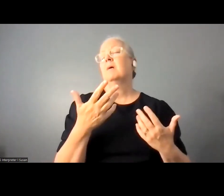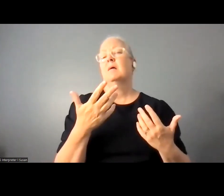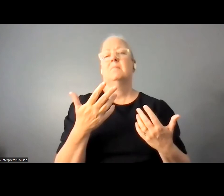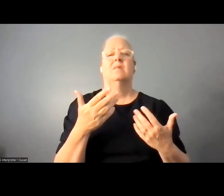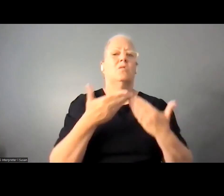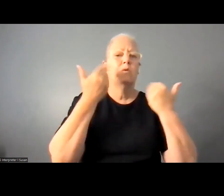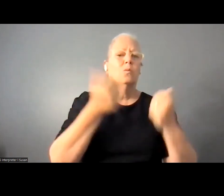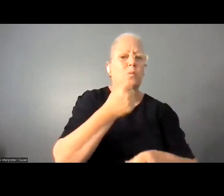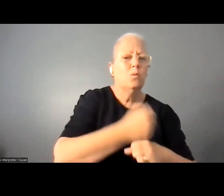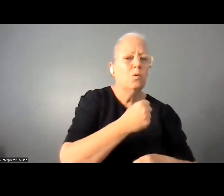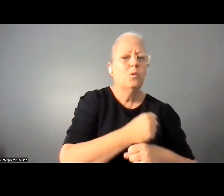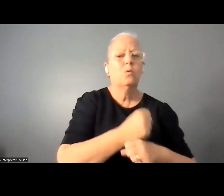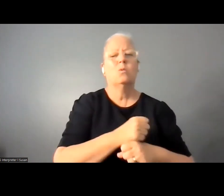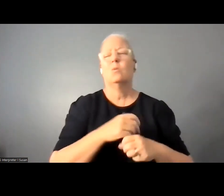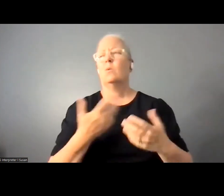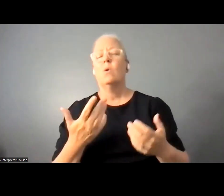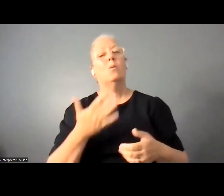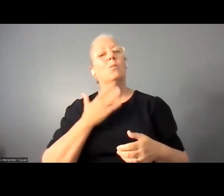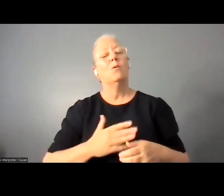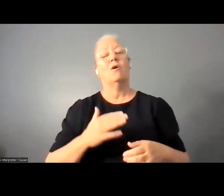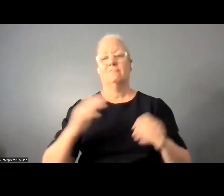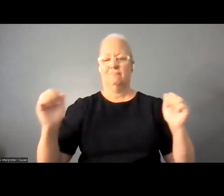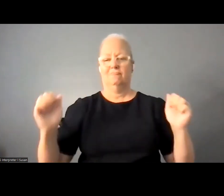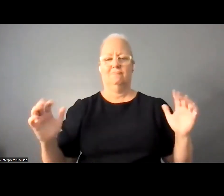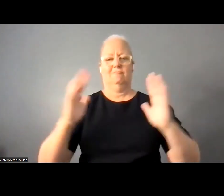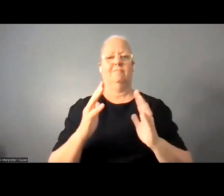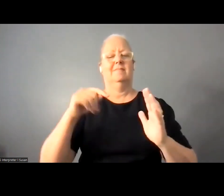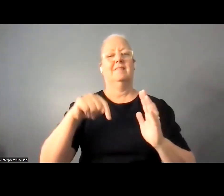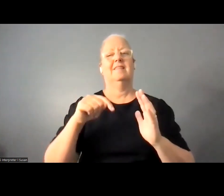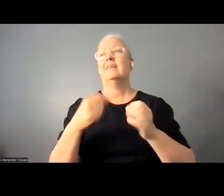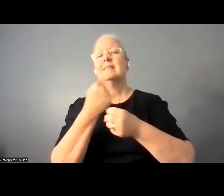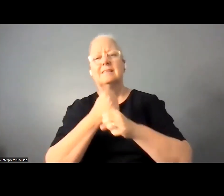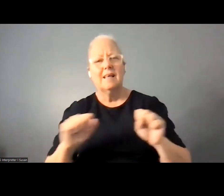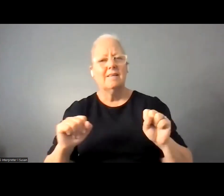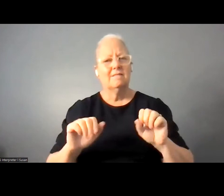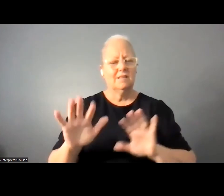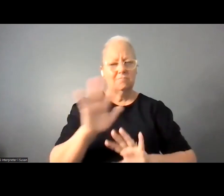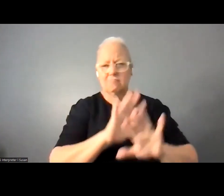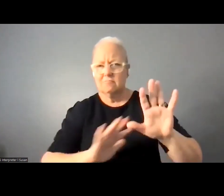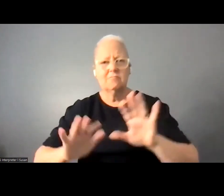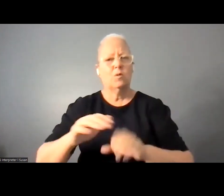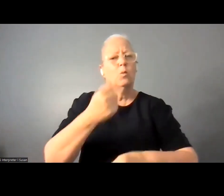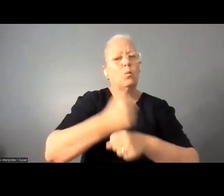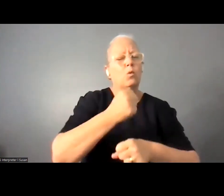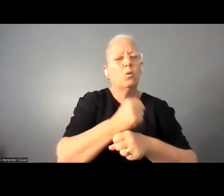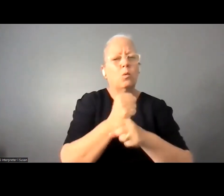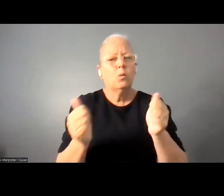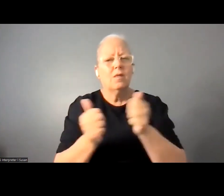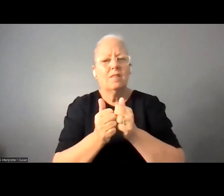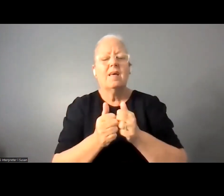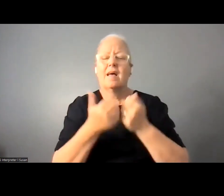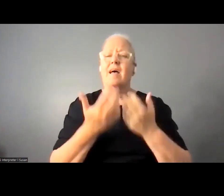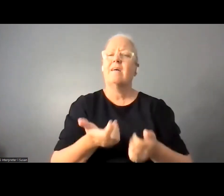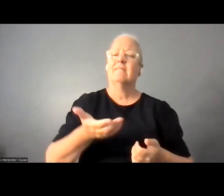they're finding safe and kind of secure employment because there have been a lot of issues of workplace harassment